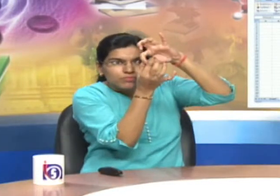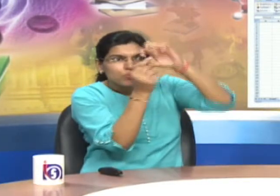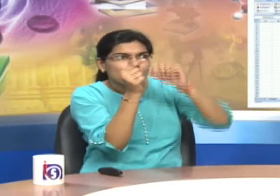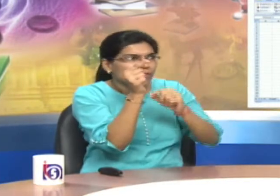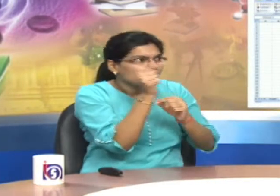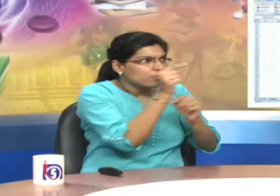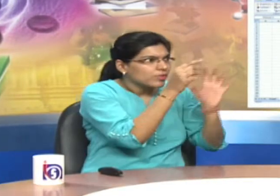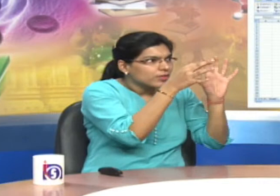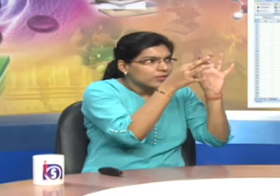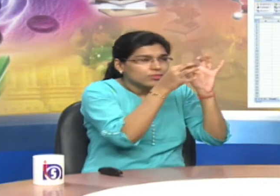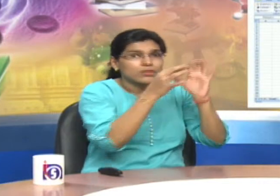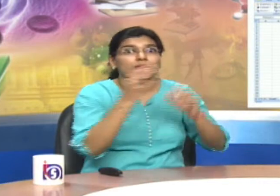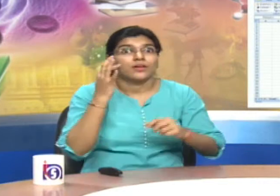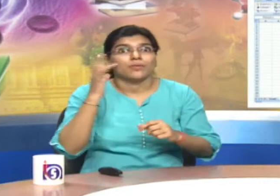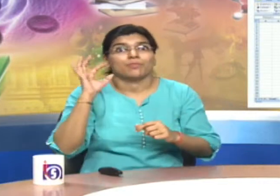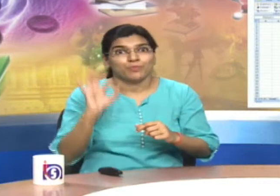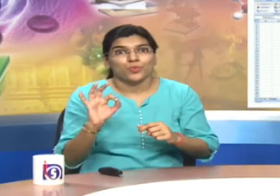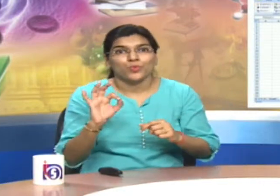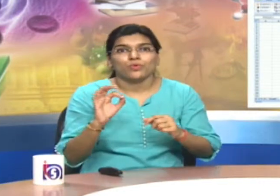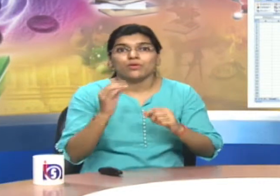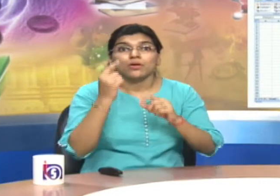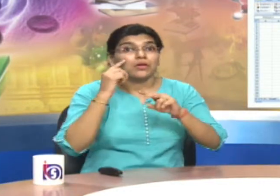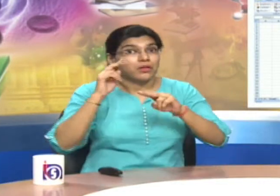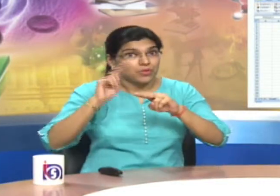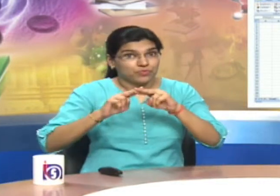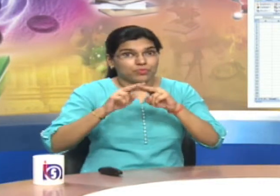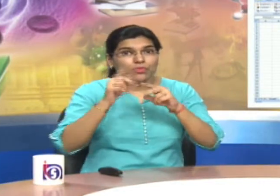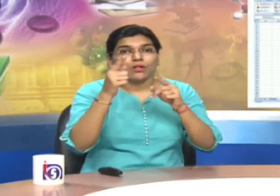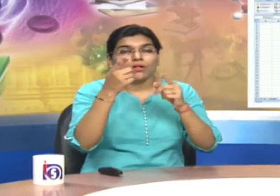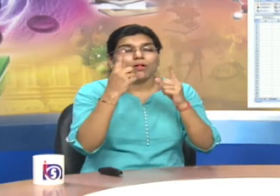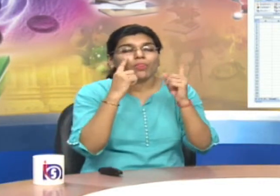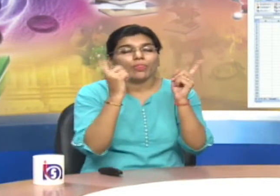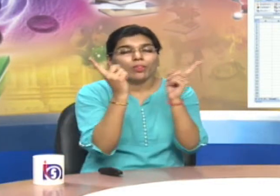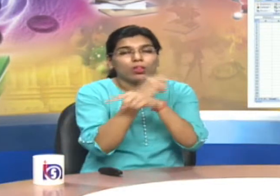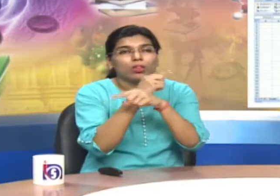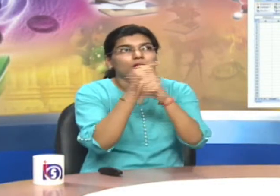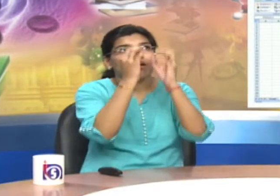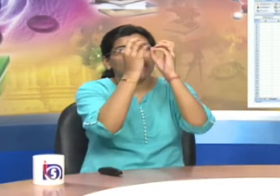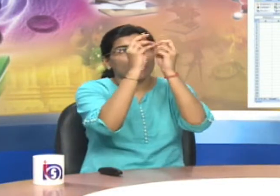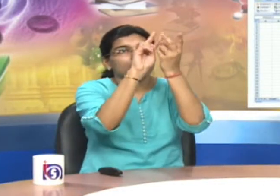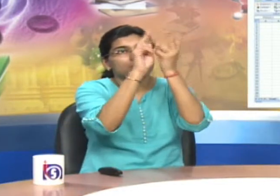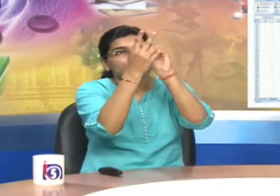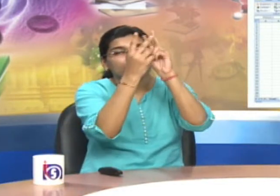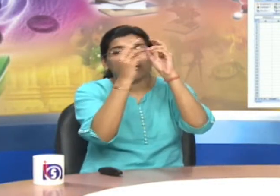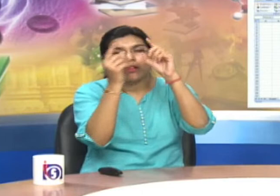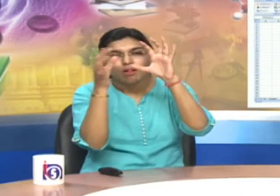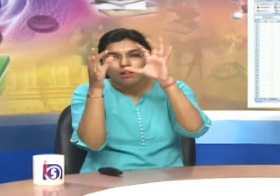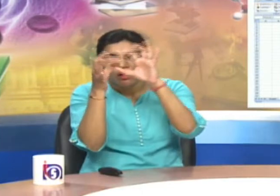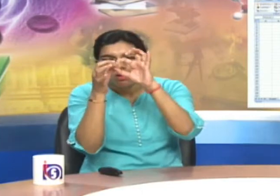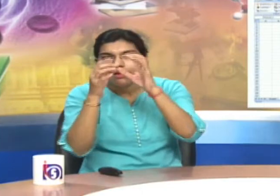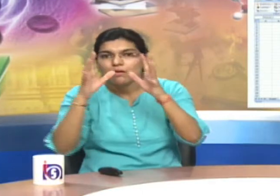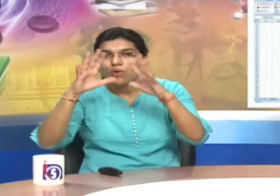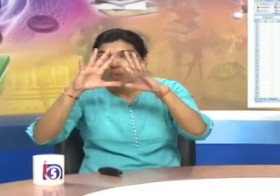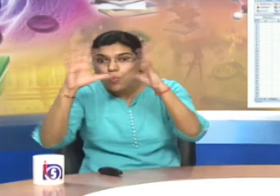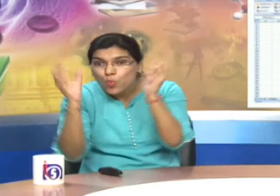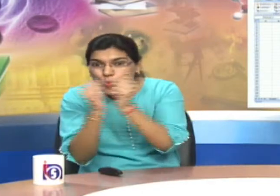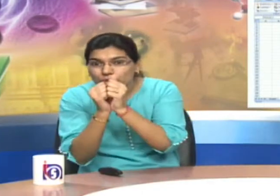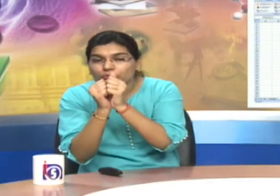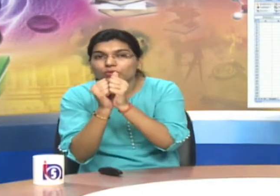is important, like B column and fourth row, or whichever column and row. So if that